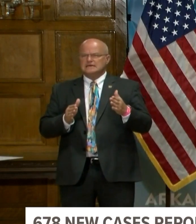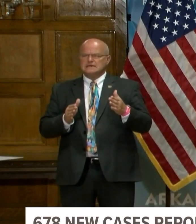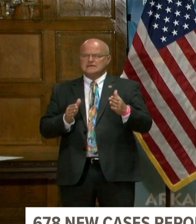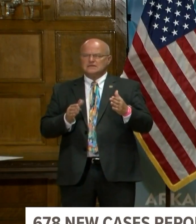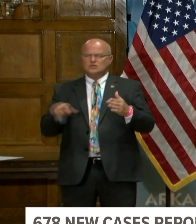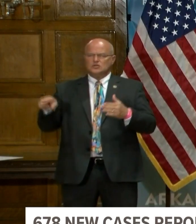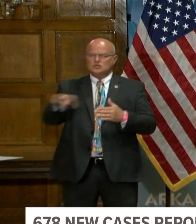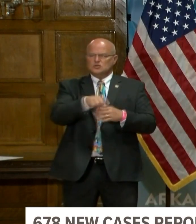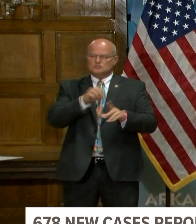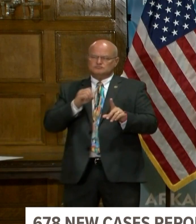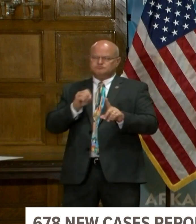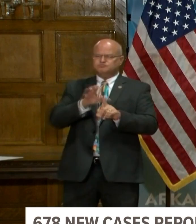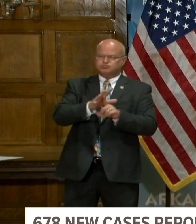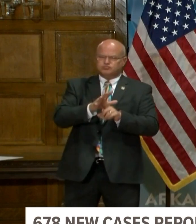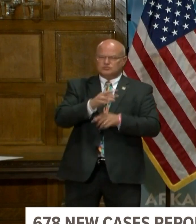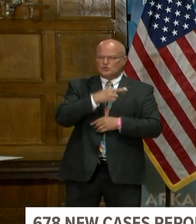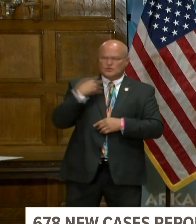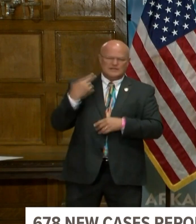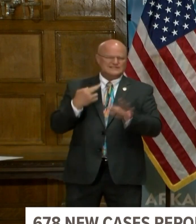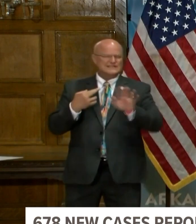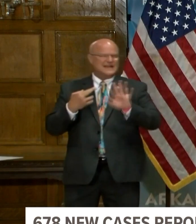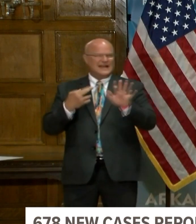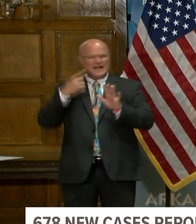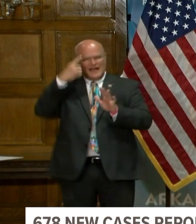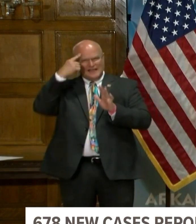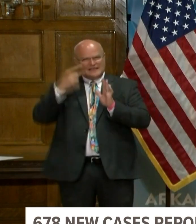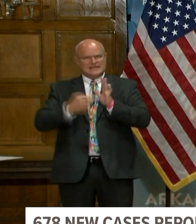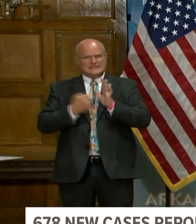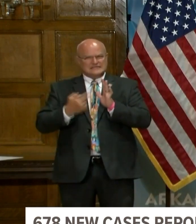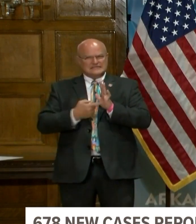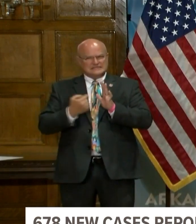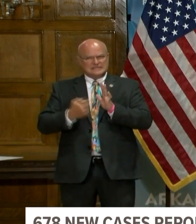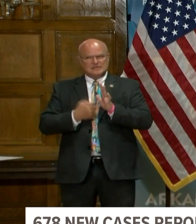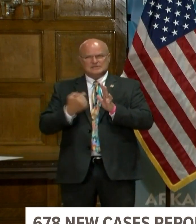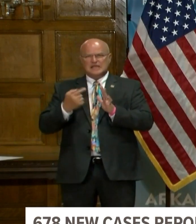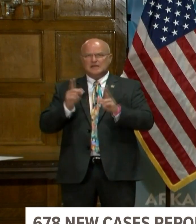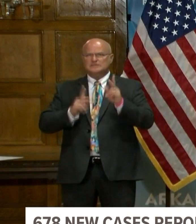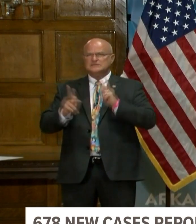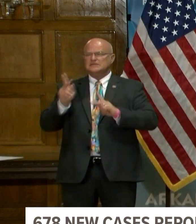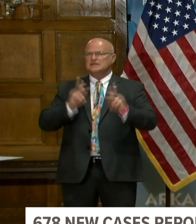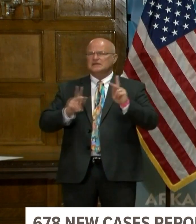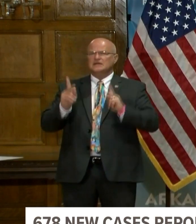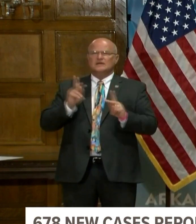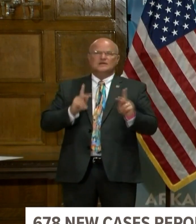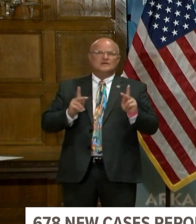attendees, their members at risk. I think sometimes either people,